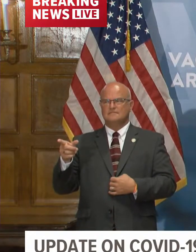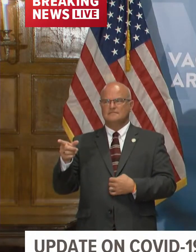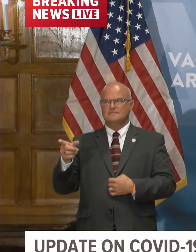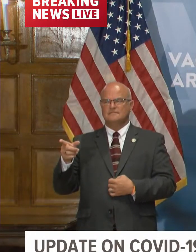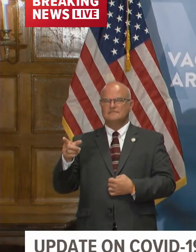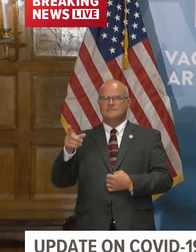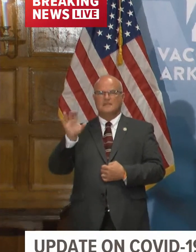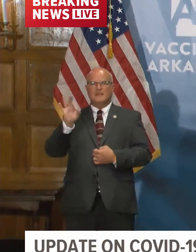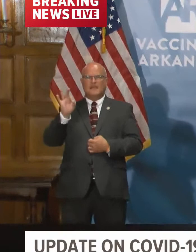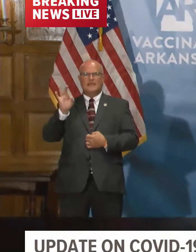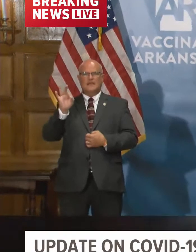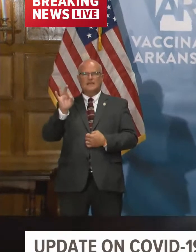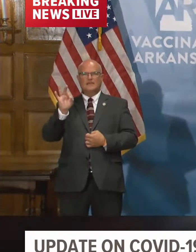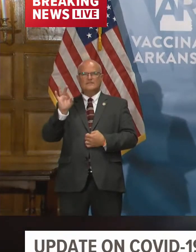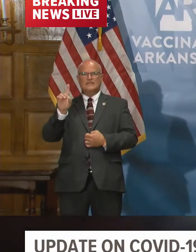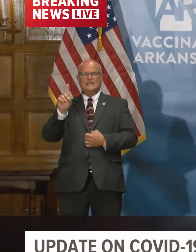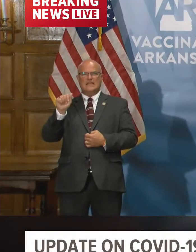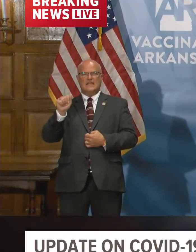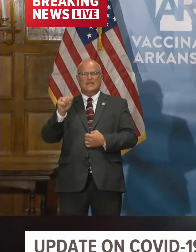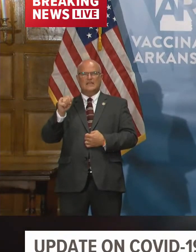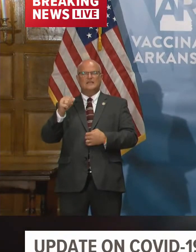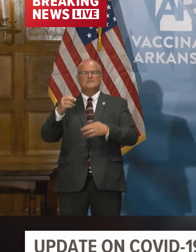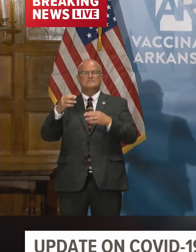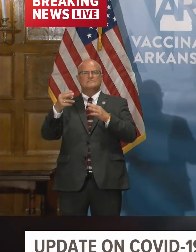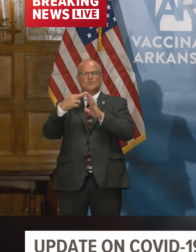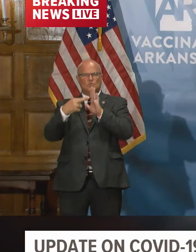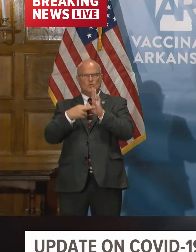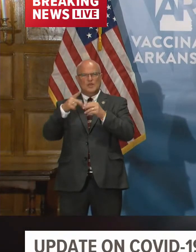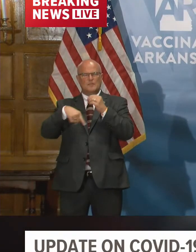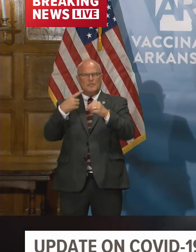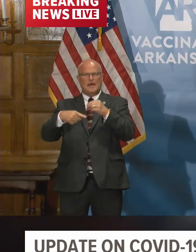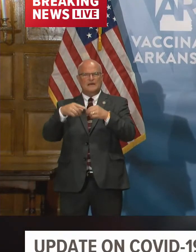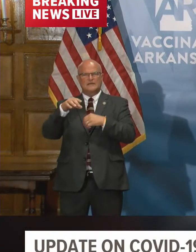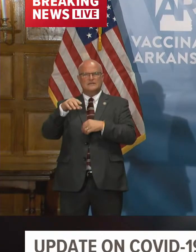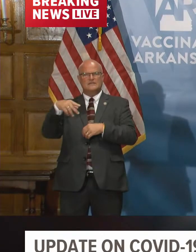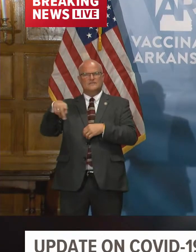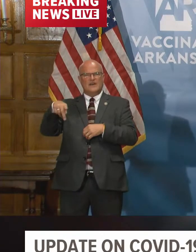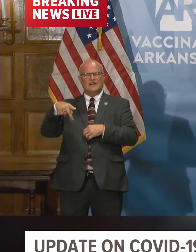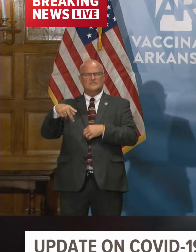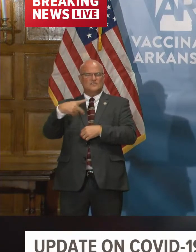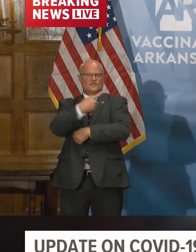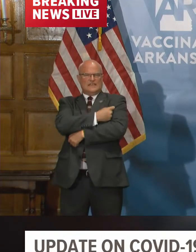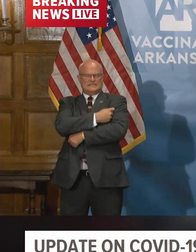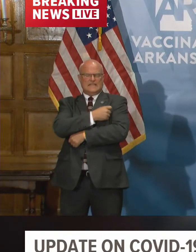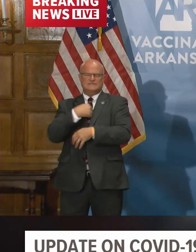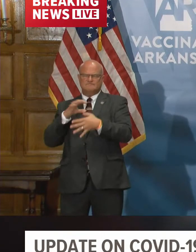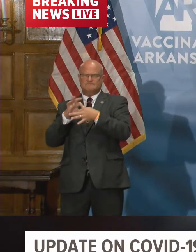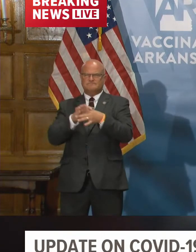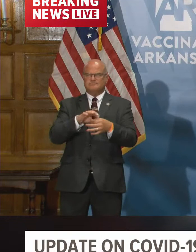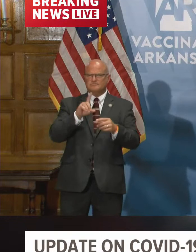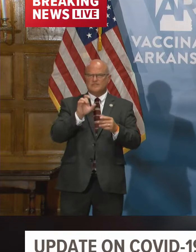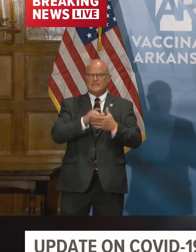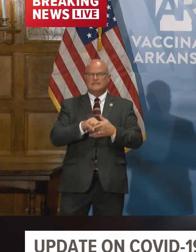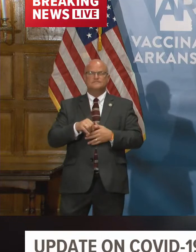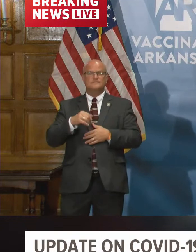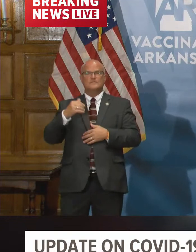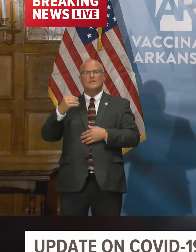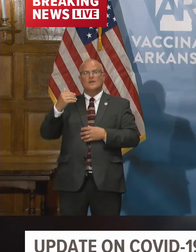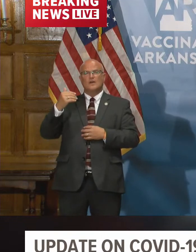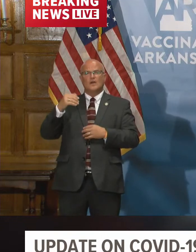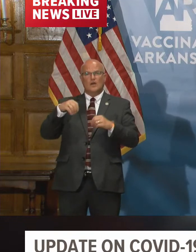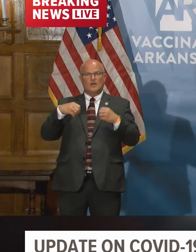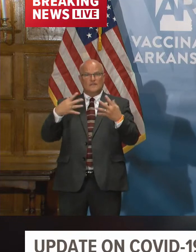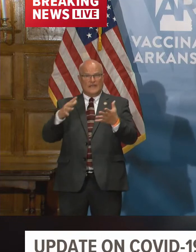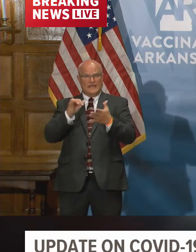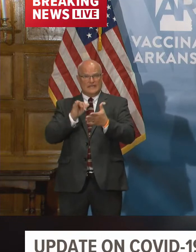The FDA's approval yesterday of the Pfizer vaccine, I had a couple questions for you related to that. Are you, given